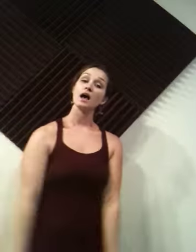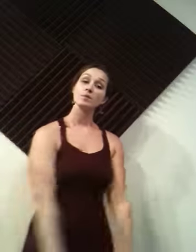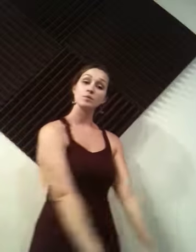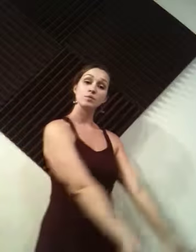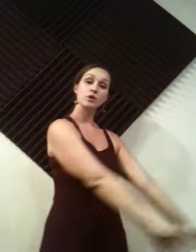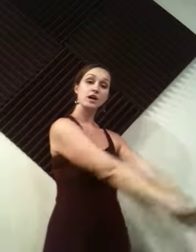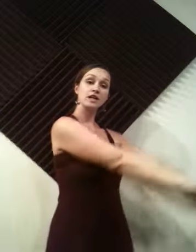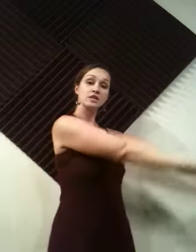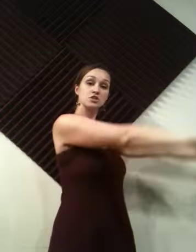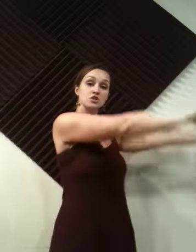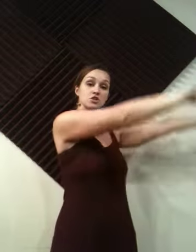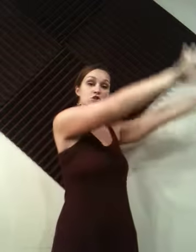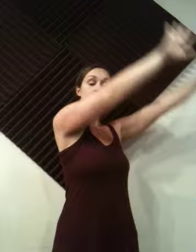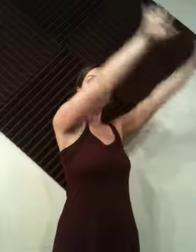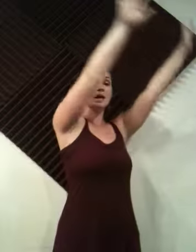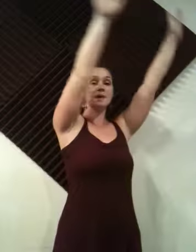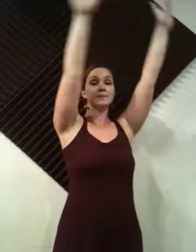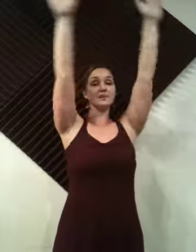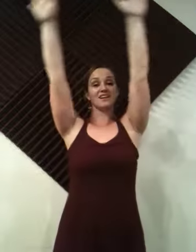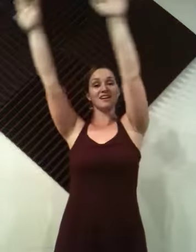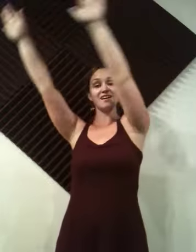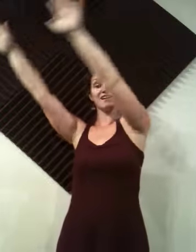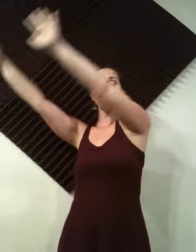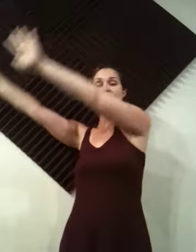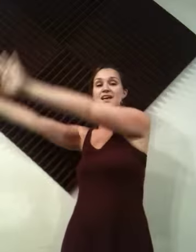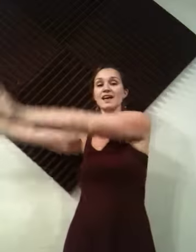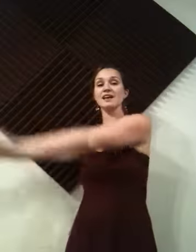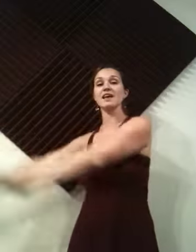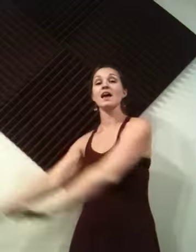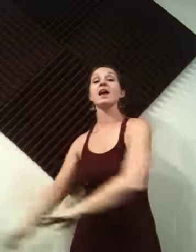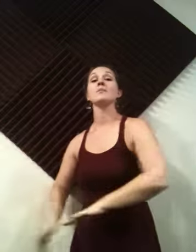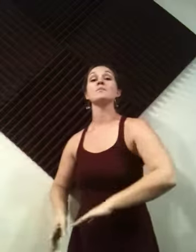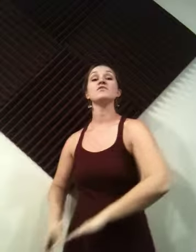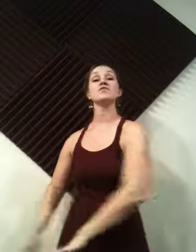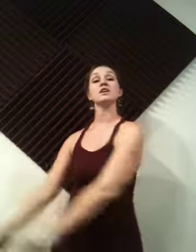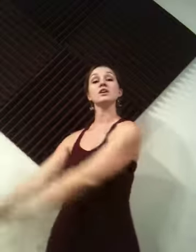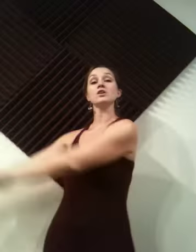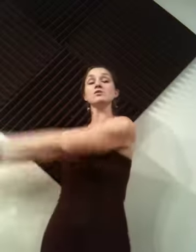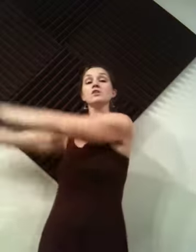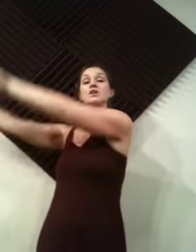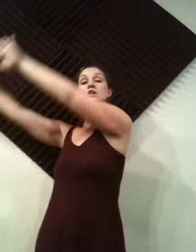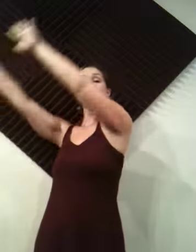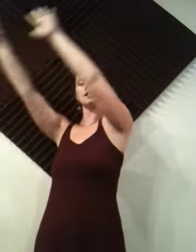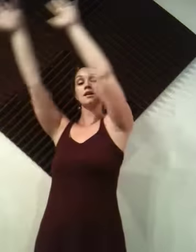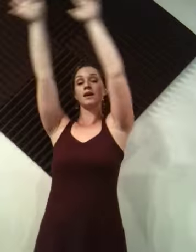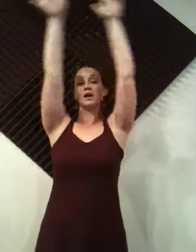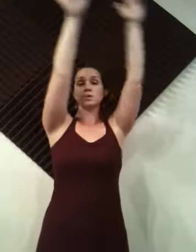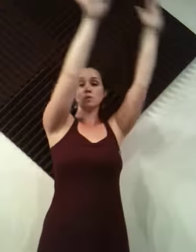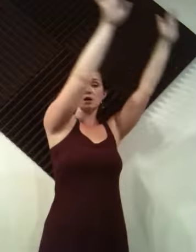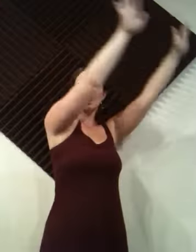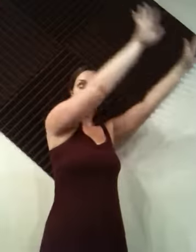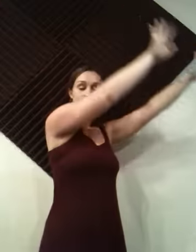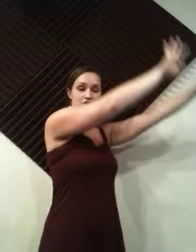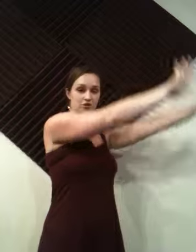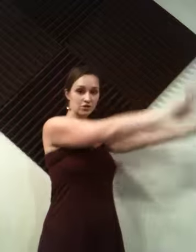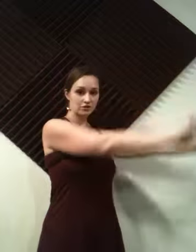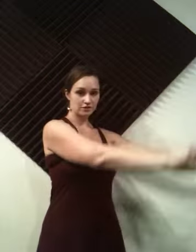I praise you because I am fearfully and